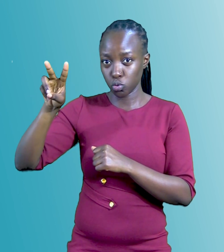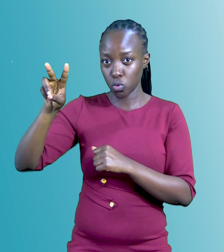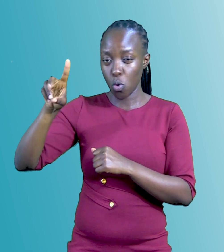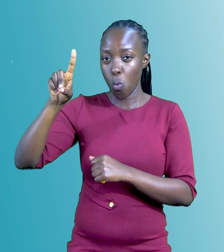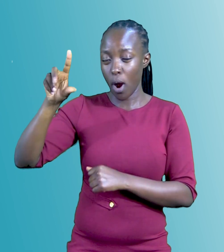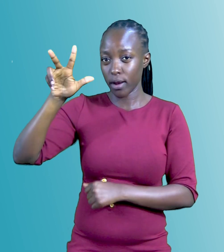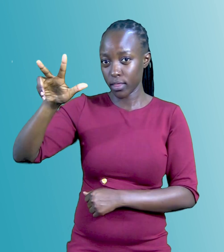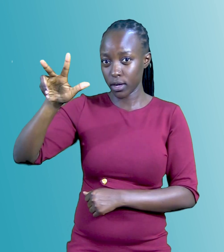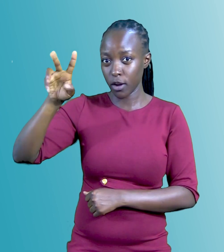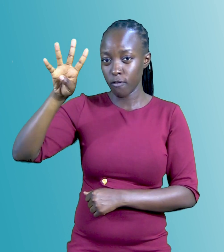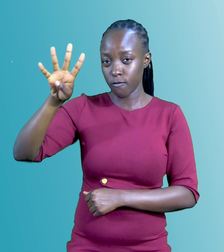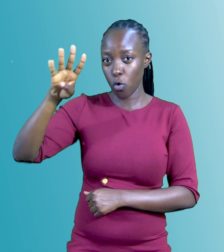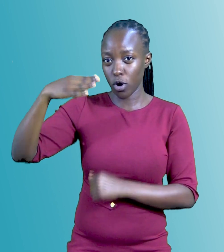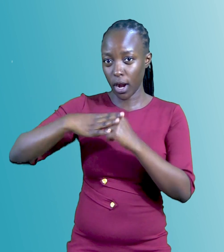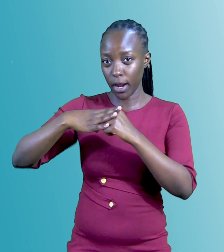0800221349, or drop them an email on